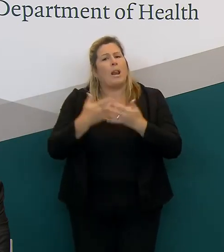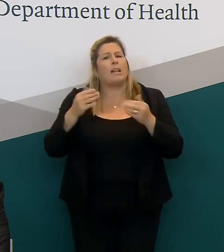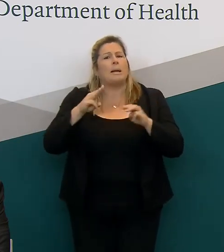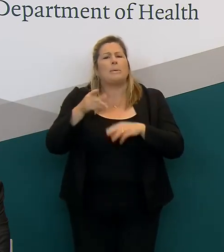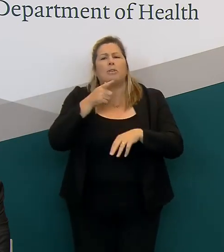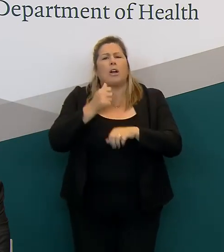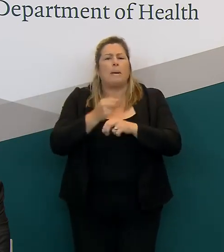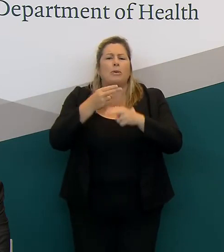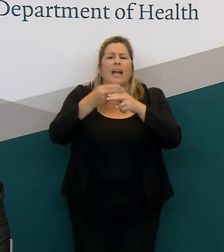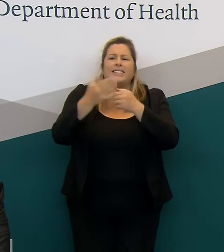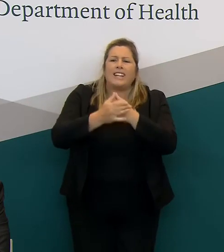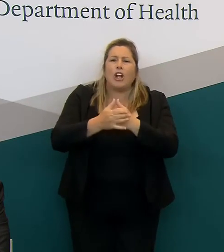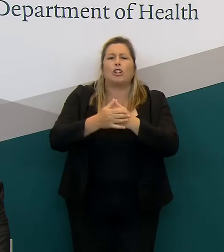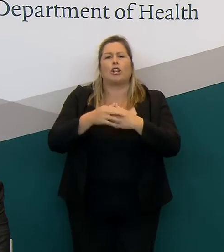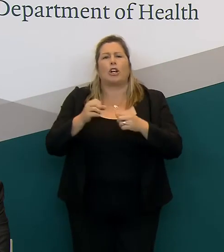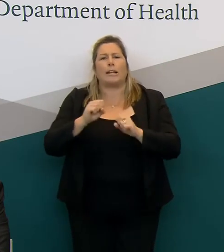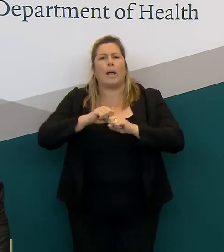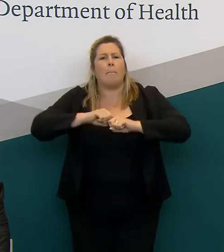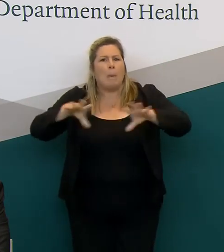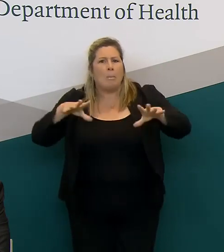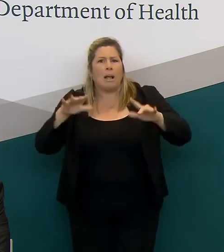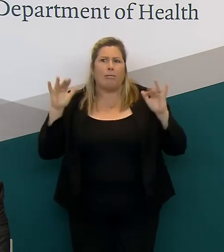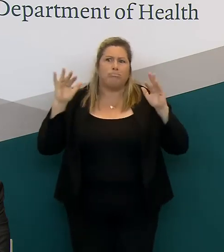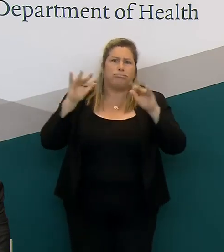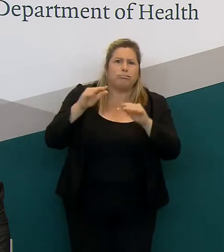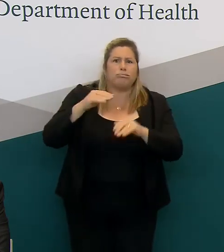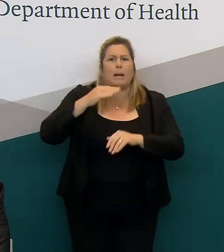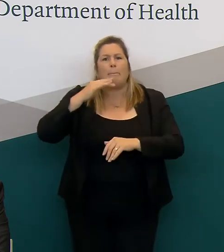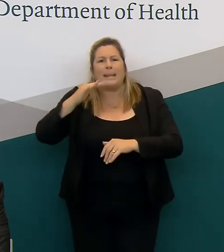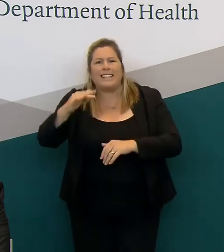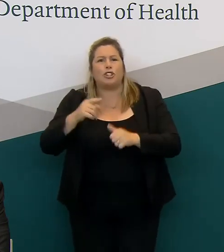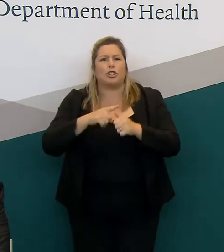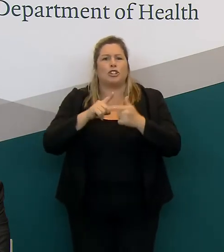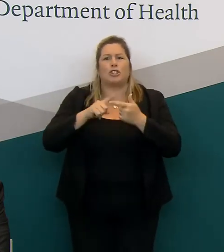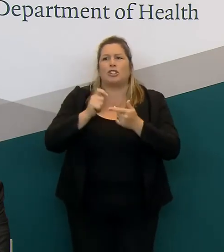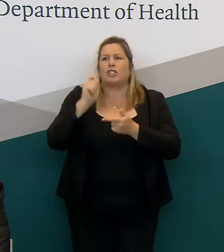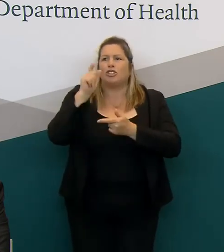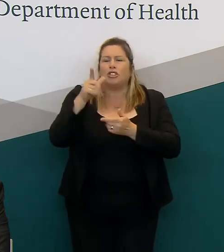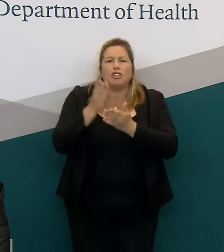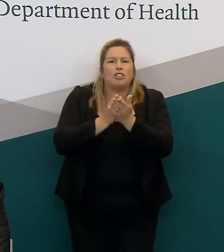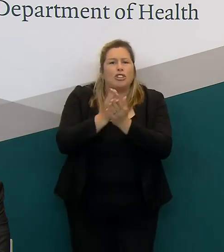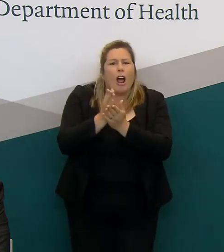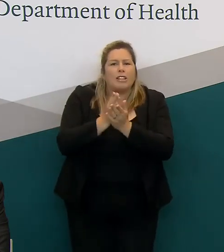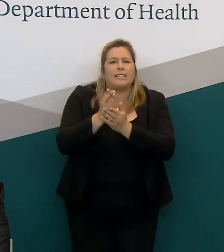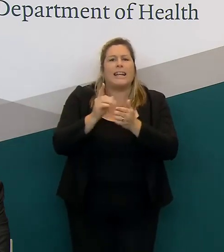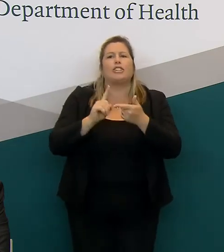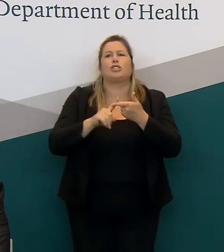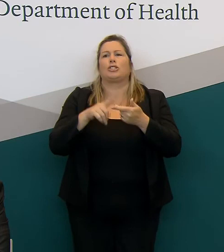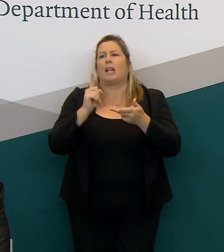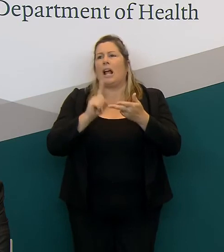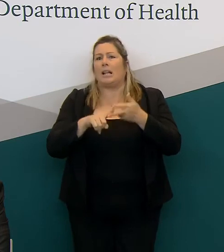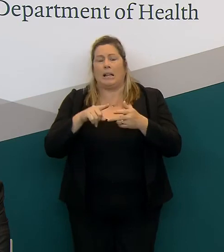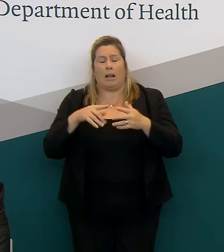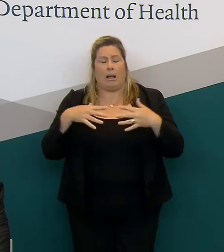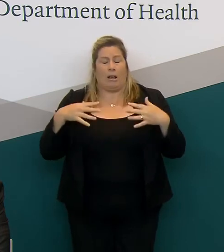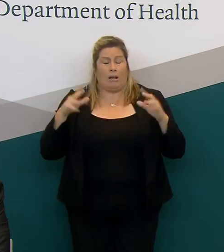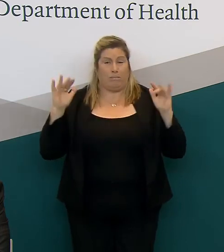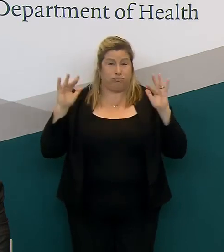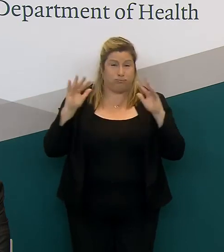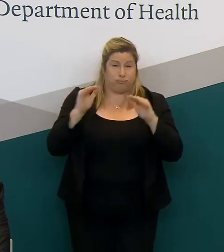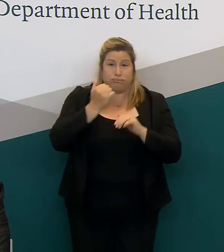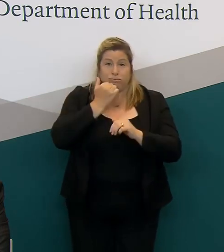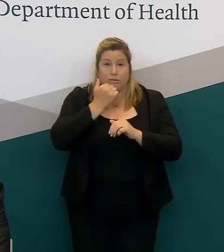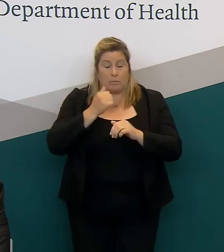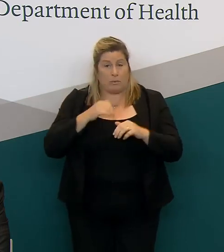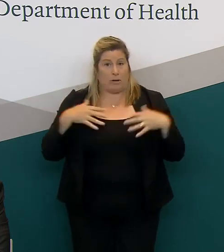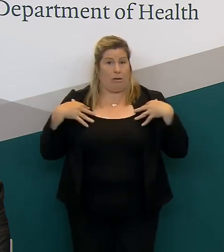public gatherings on beaches and platforms and so on, and dart stations and such places, and those give us cause for concern. But